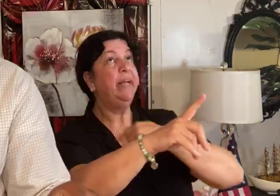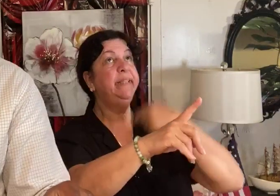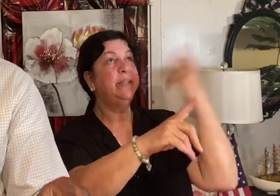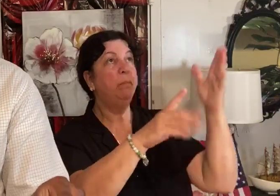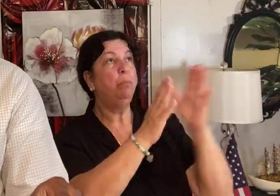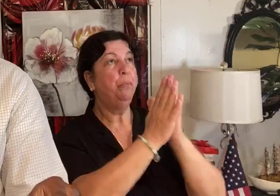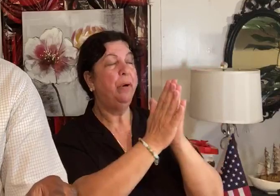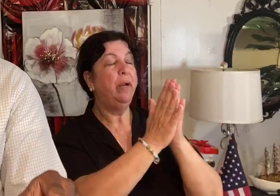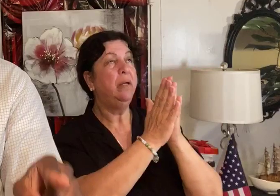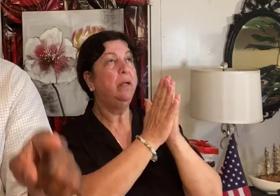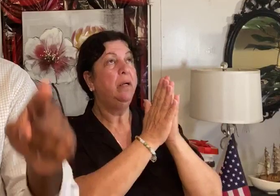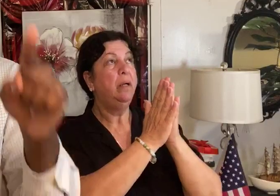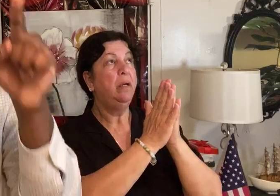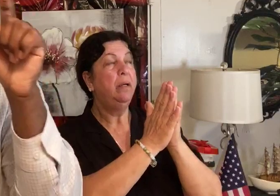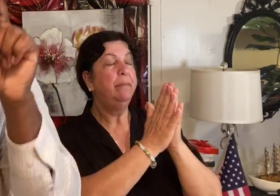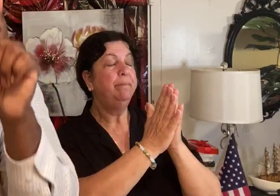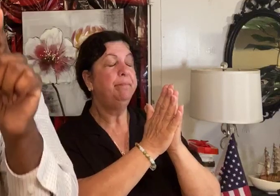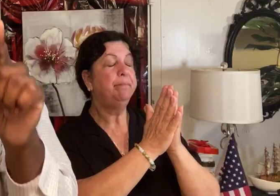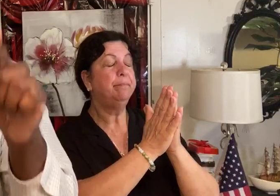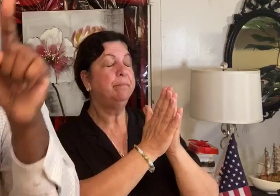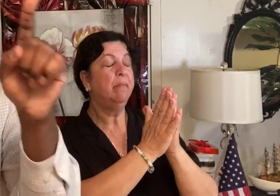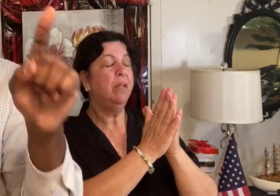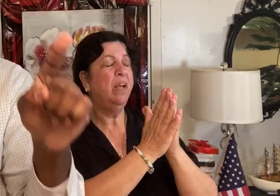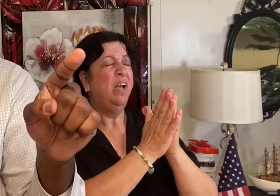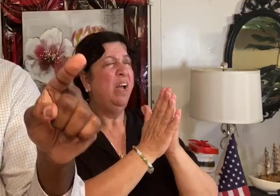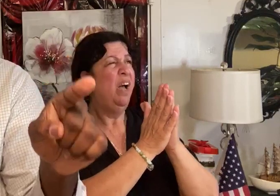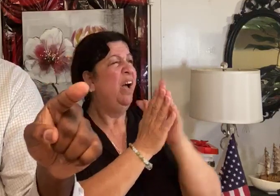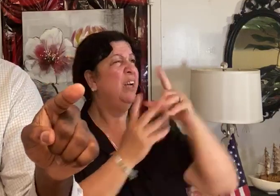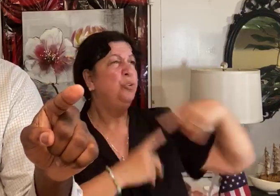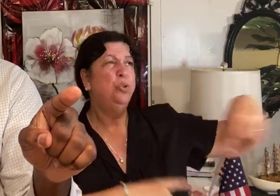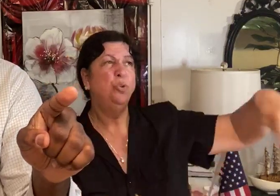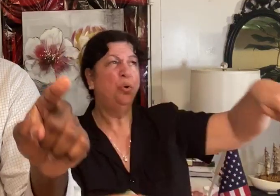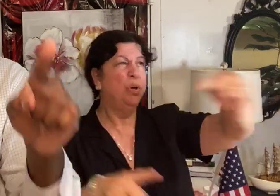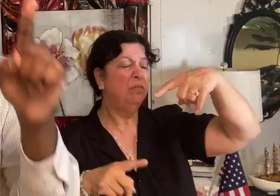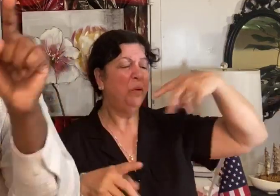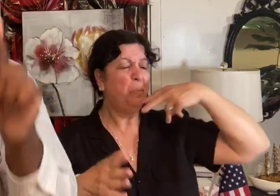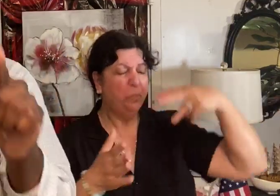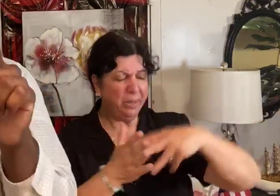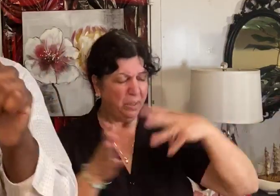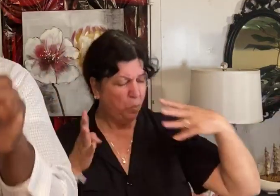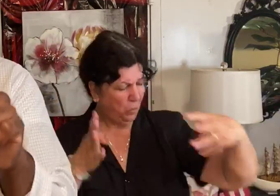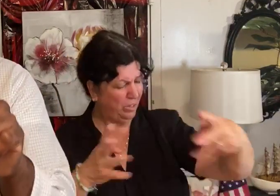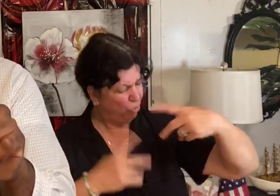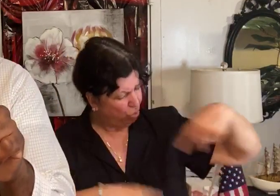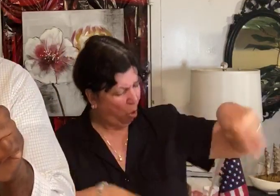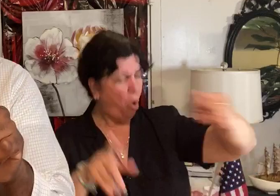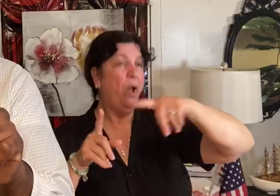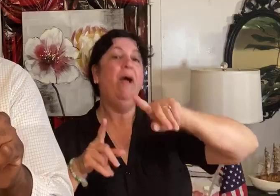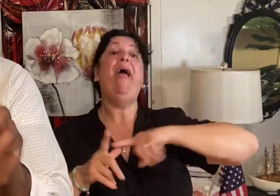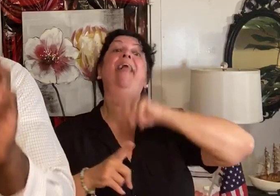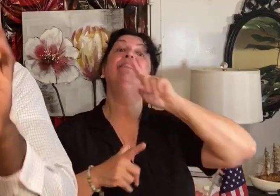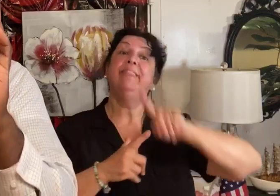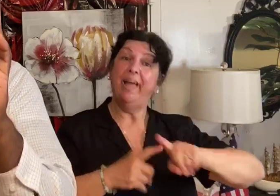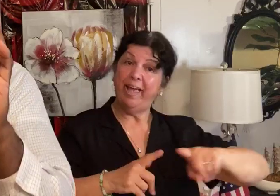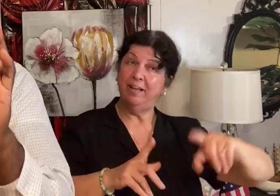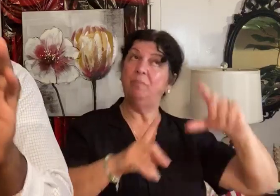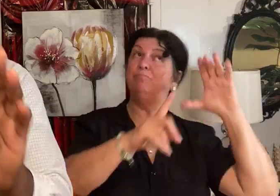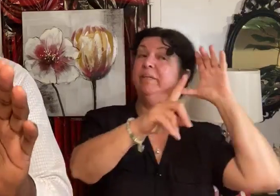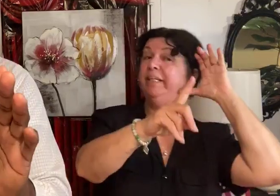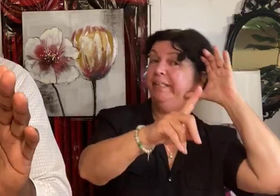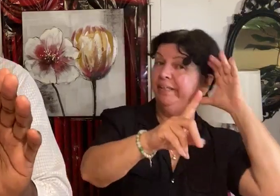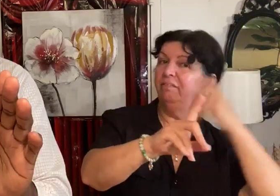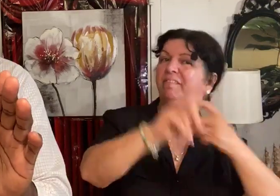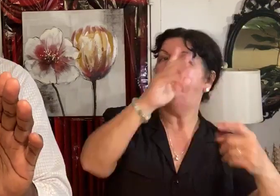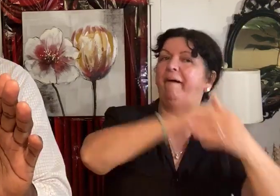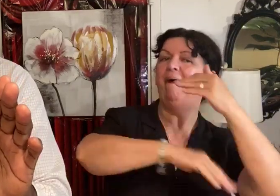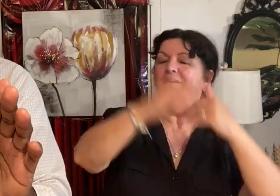seek my face and pray, and turn from their wicked way. Then will I hear from heaven and will